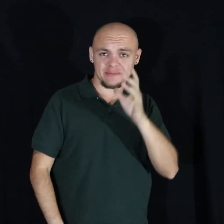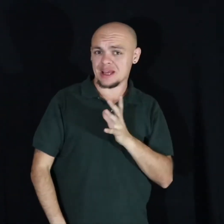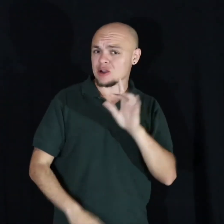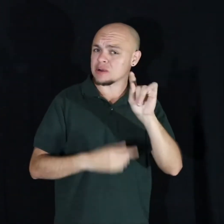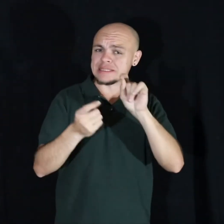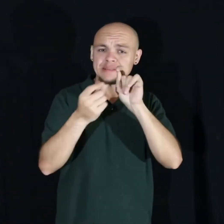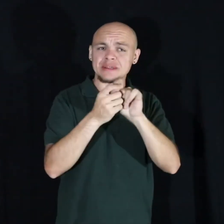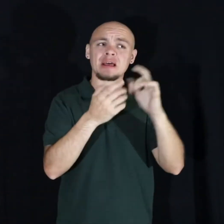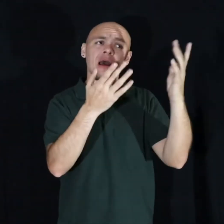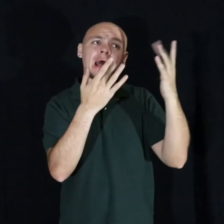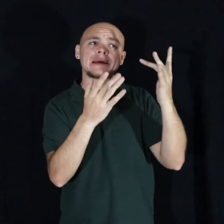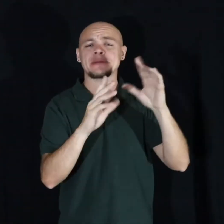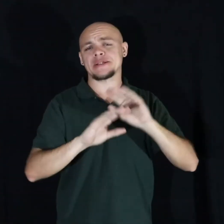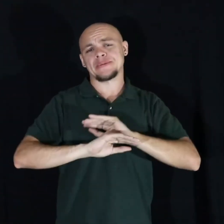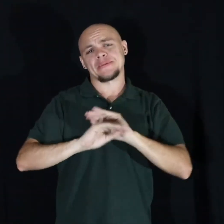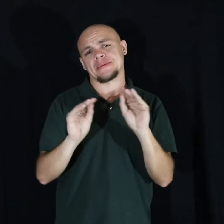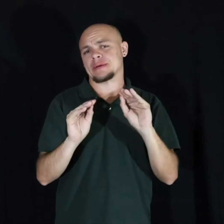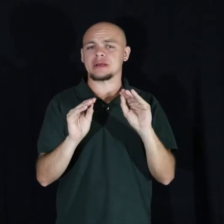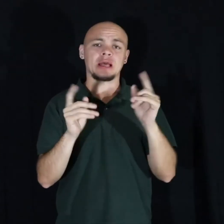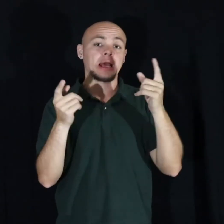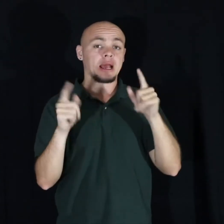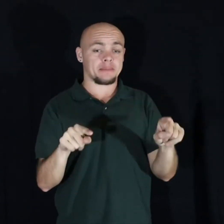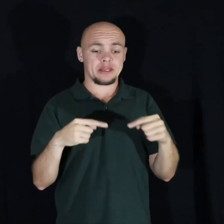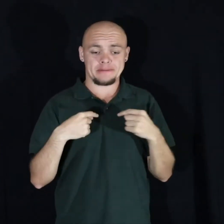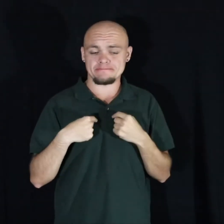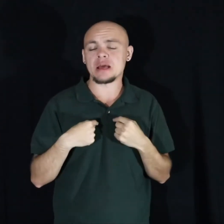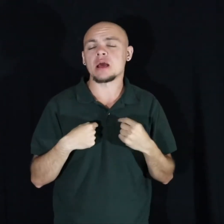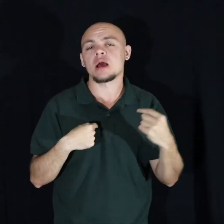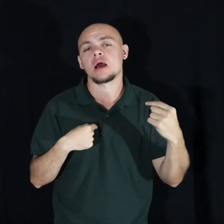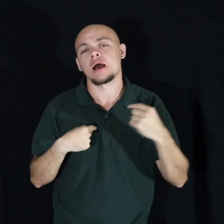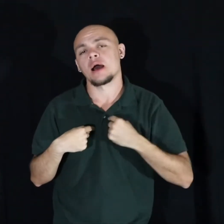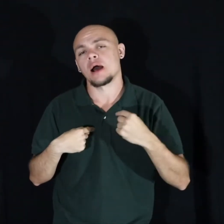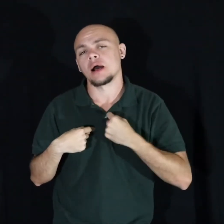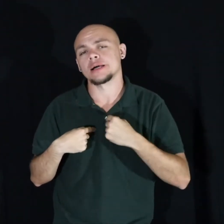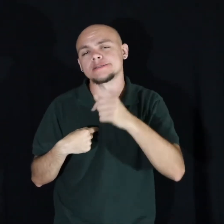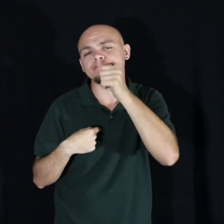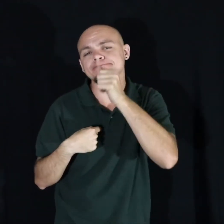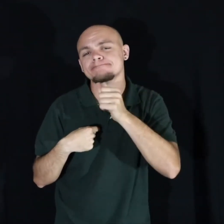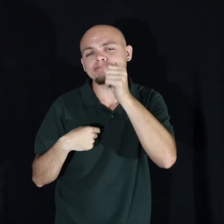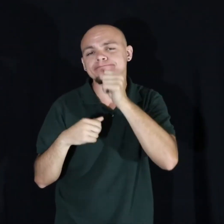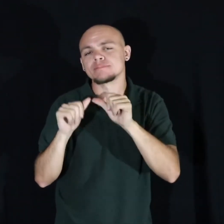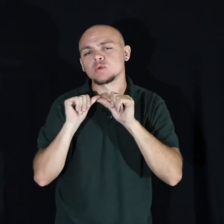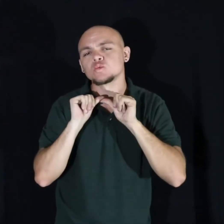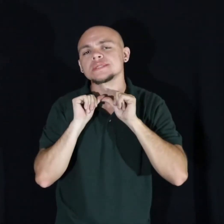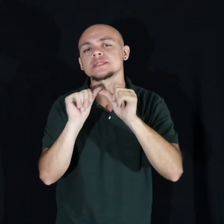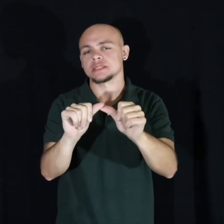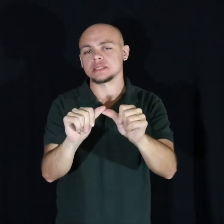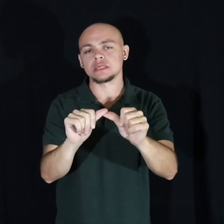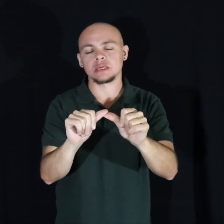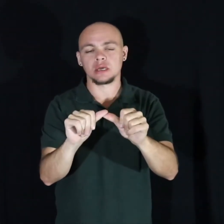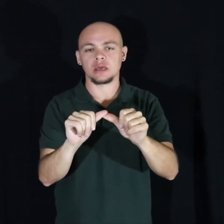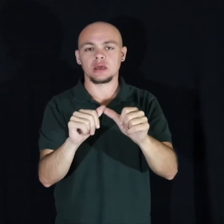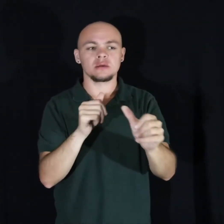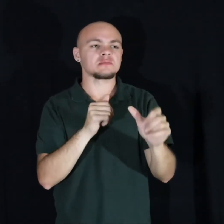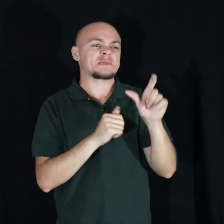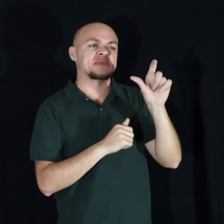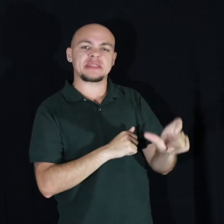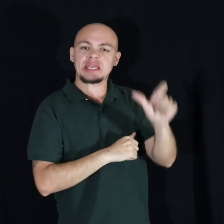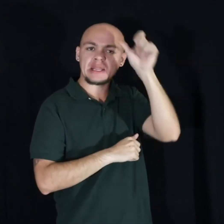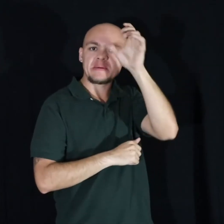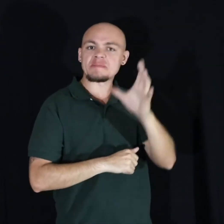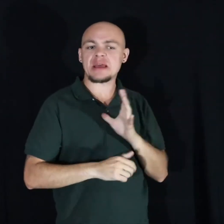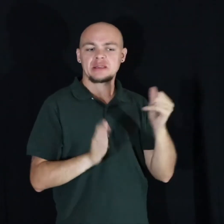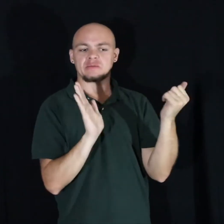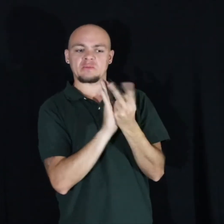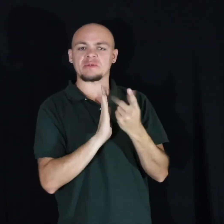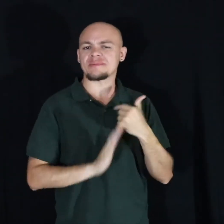sympathy, because although that happened to me, I am resilient. I learned that I do not need a man to feel